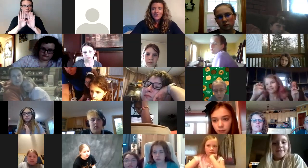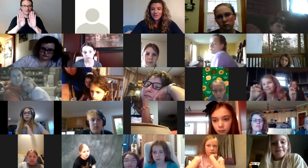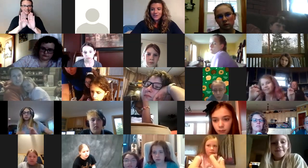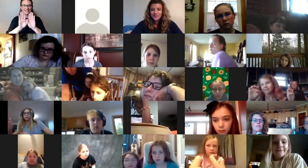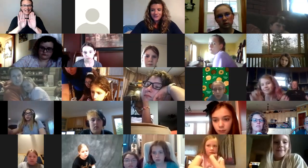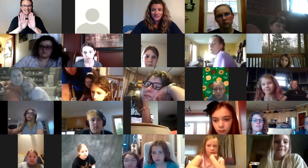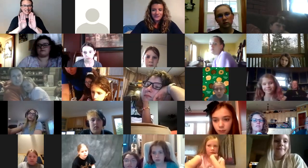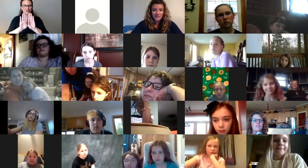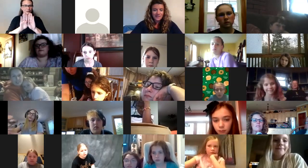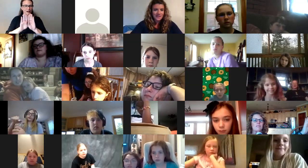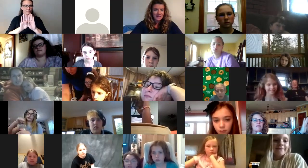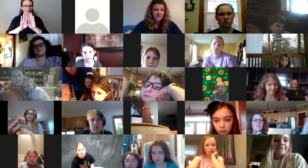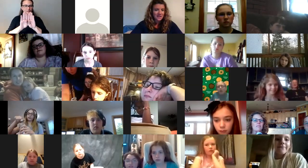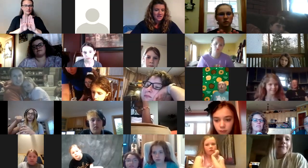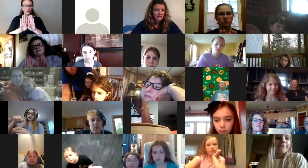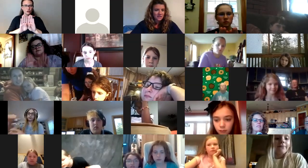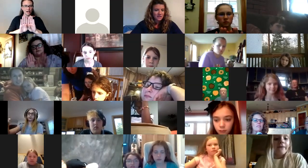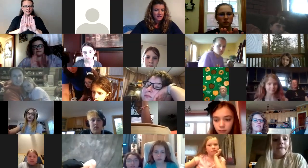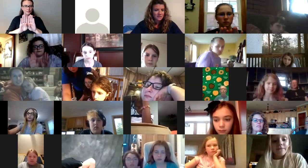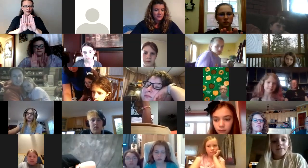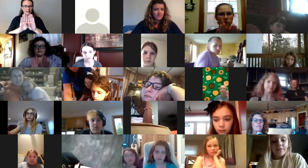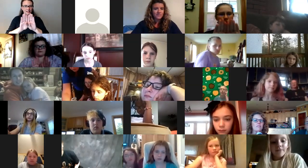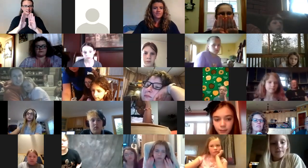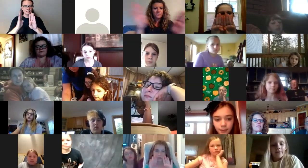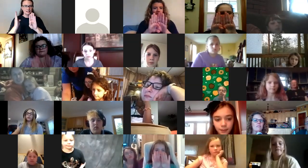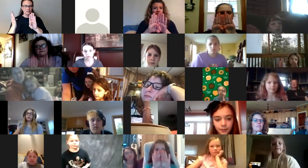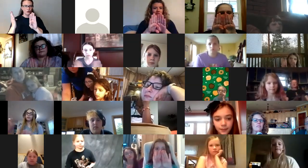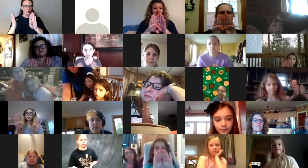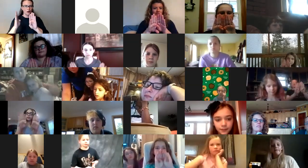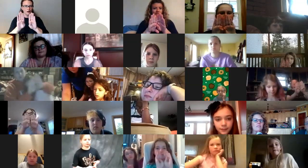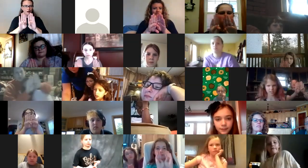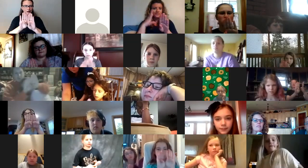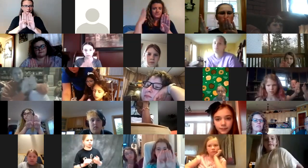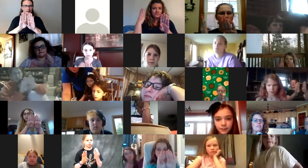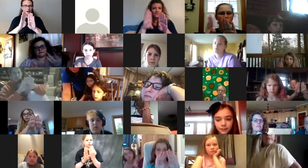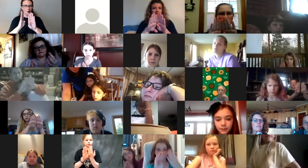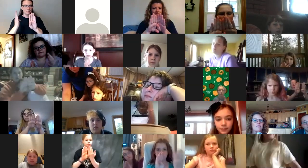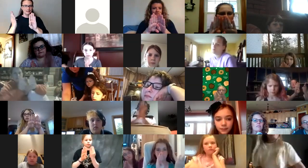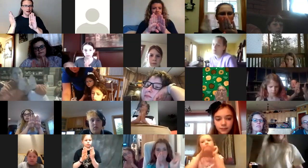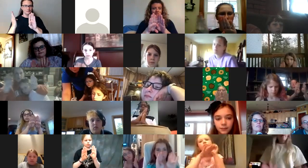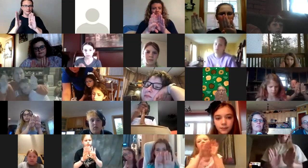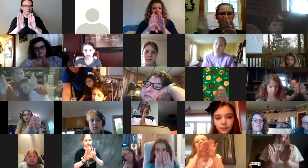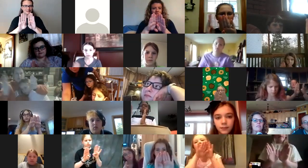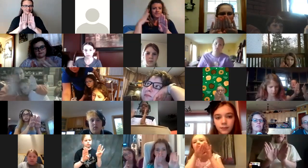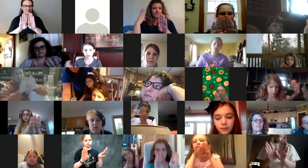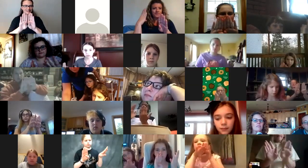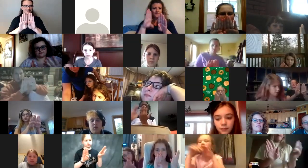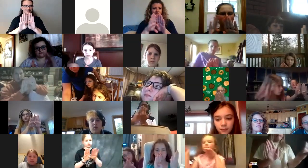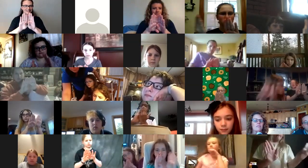you. Yes. So we have, if you hold your hands up like this is door, like it opens up.